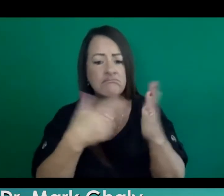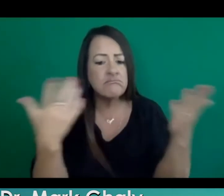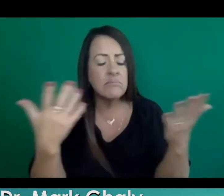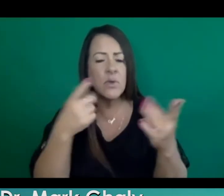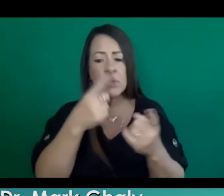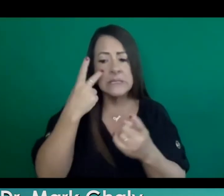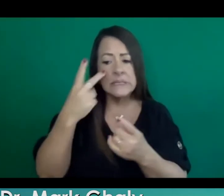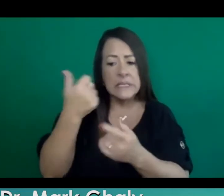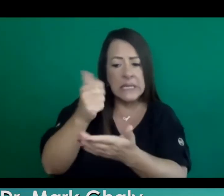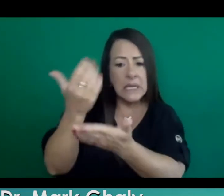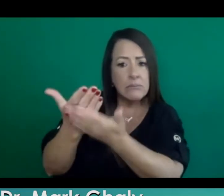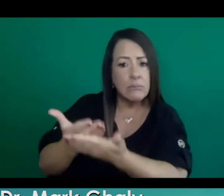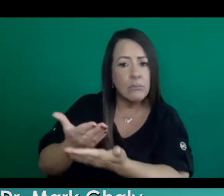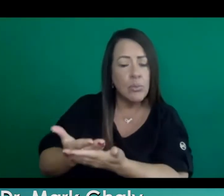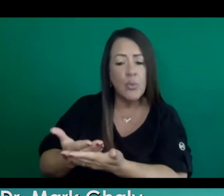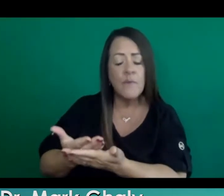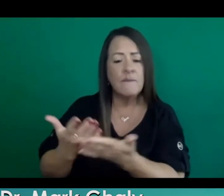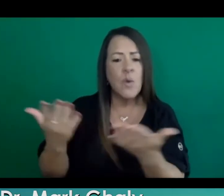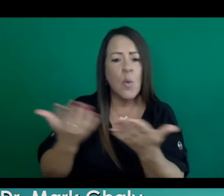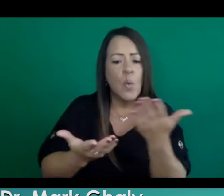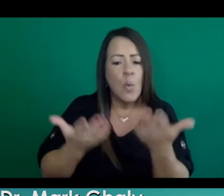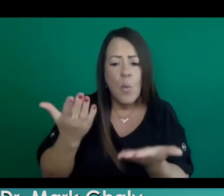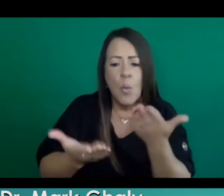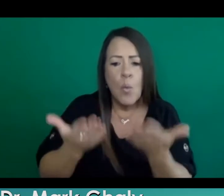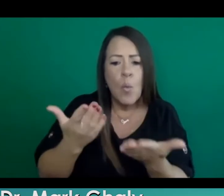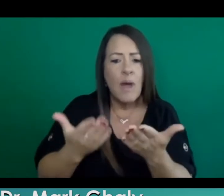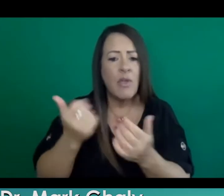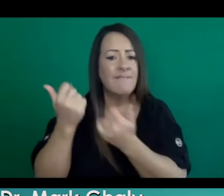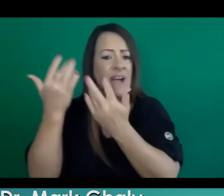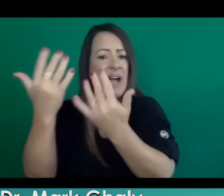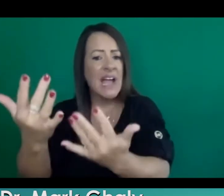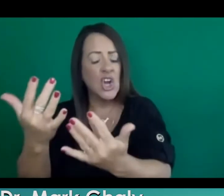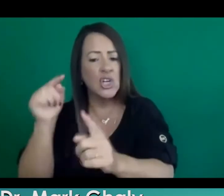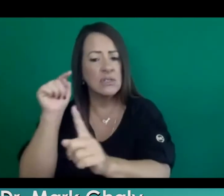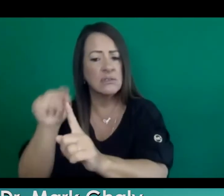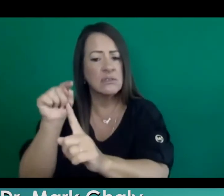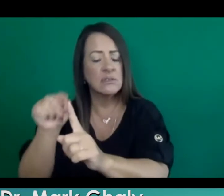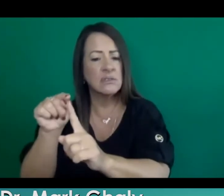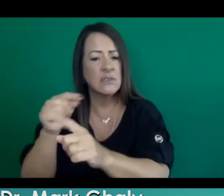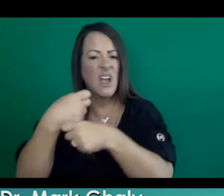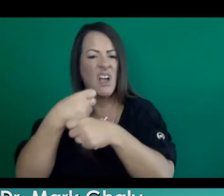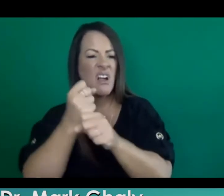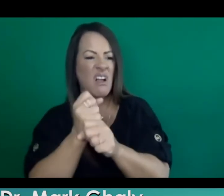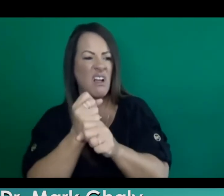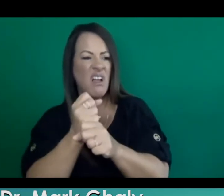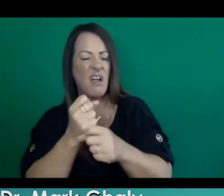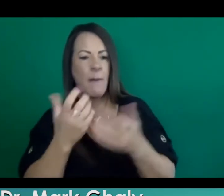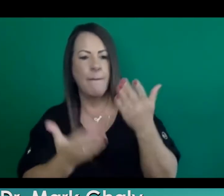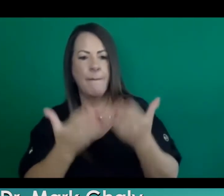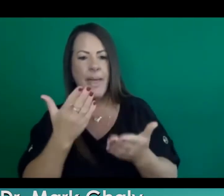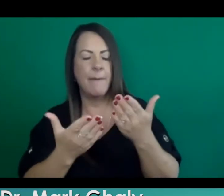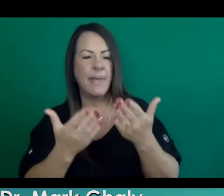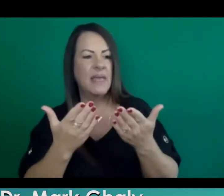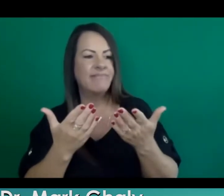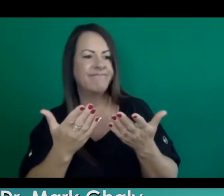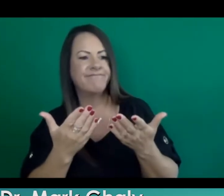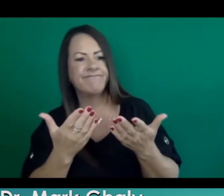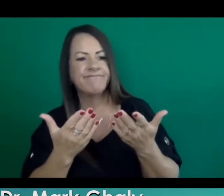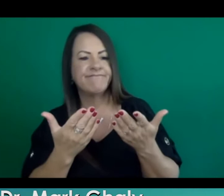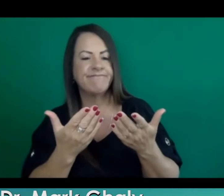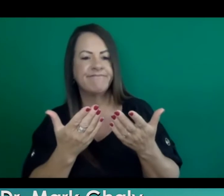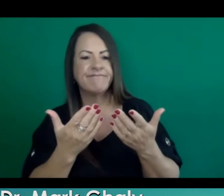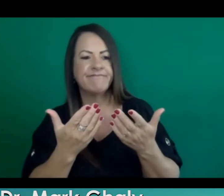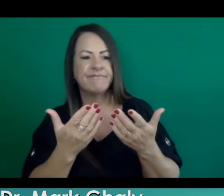evidence yet about whether the wildfire challenges have driven up or could potentially drive up the rate